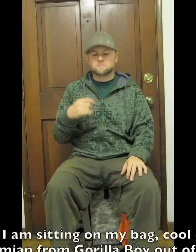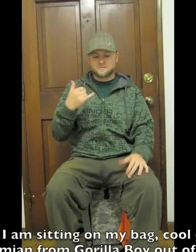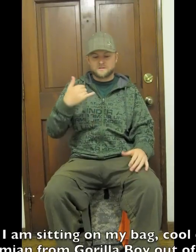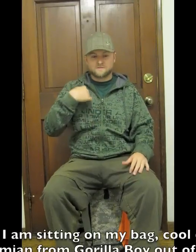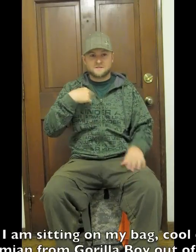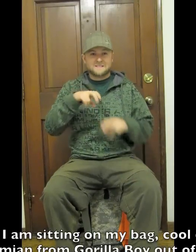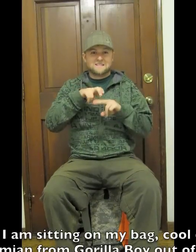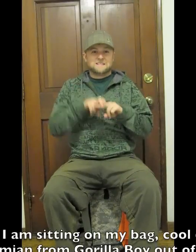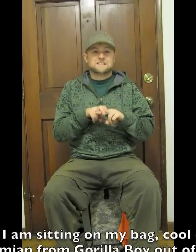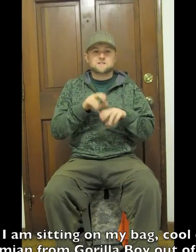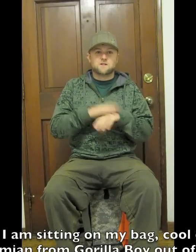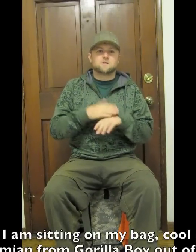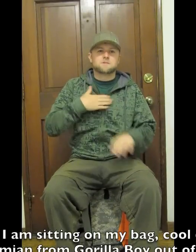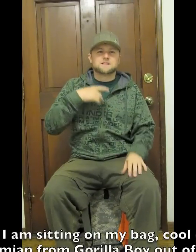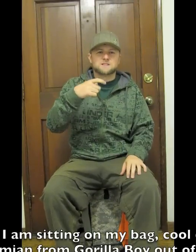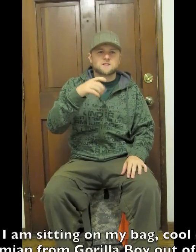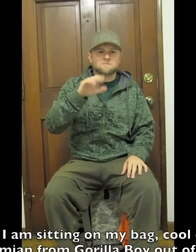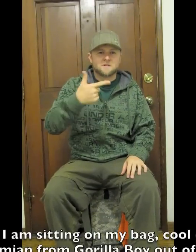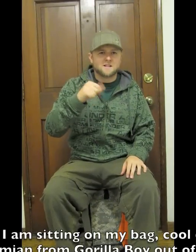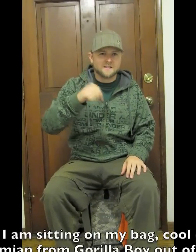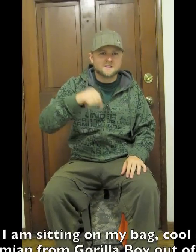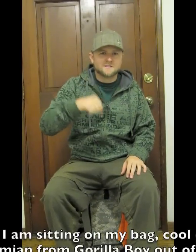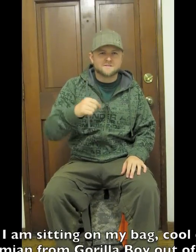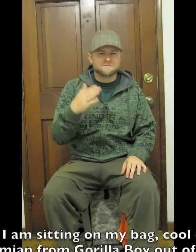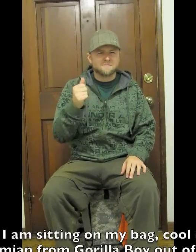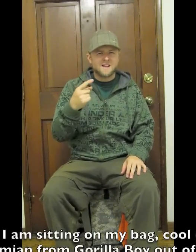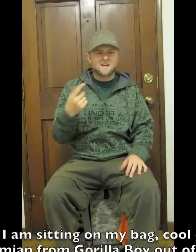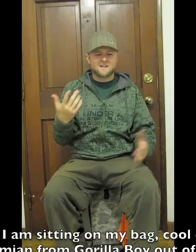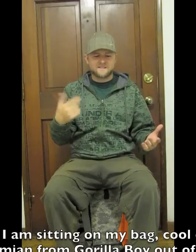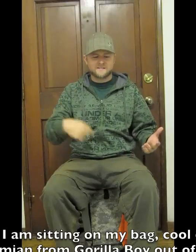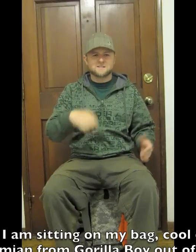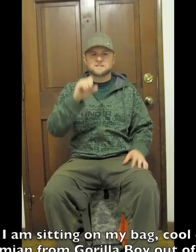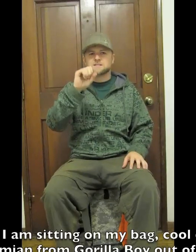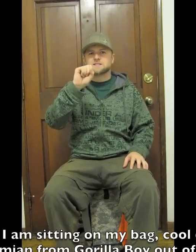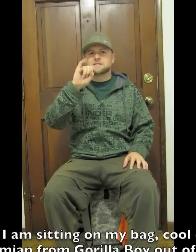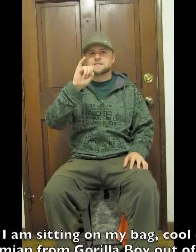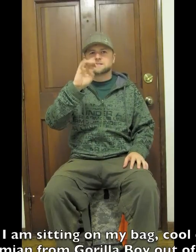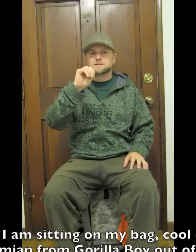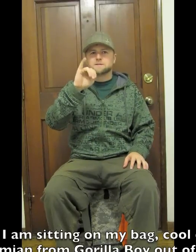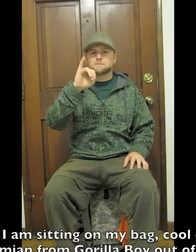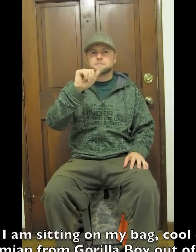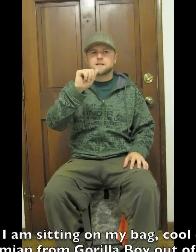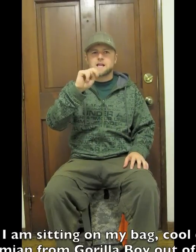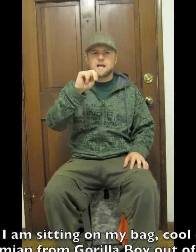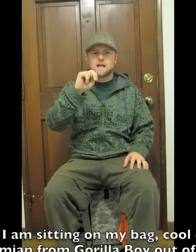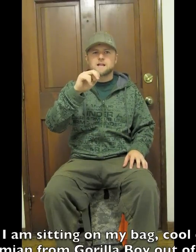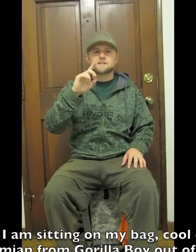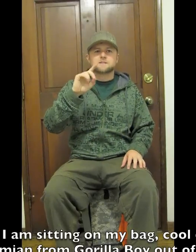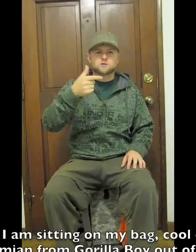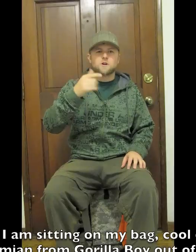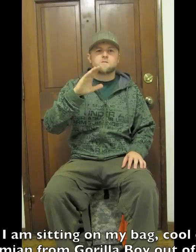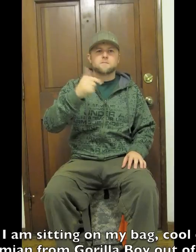Can't believe that you don't see, but you don't really want to see right here and right now. There are a bunch of freaking liars.